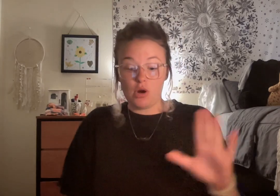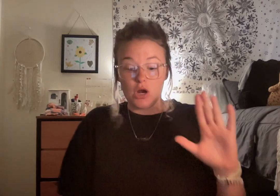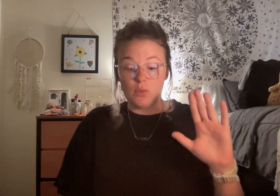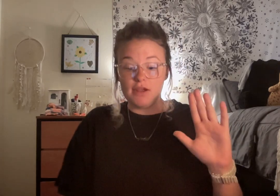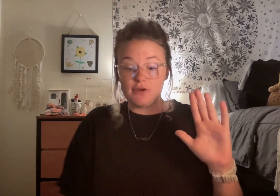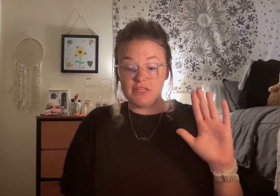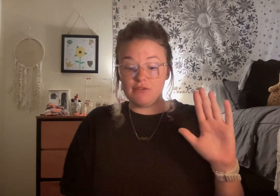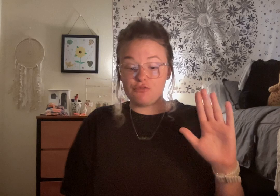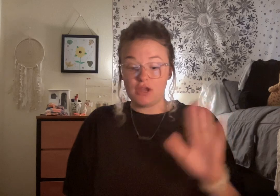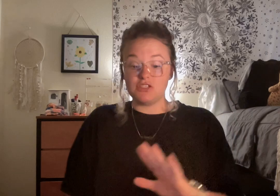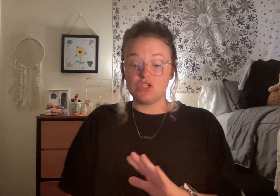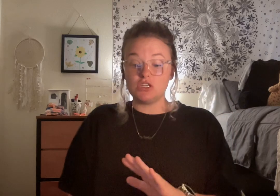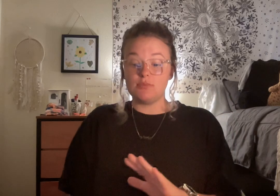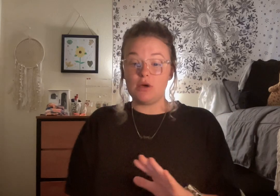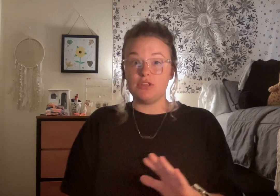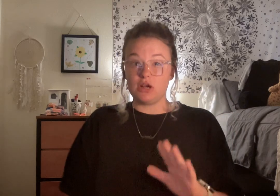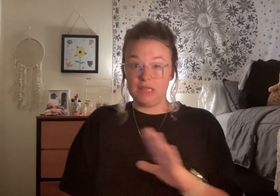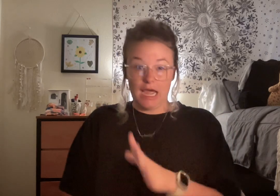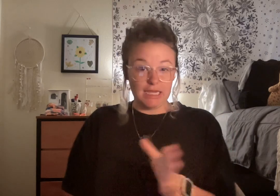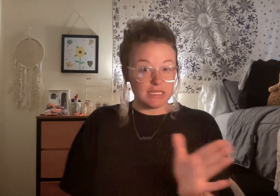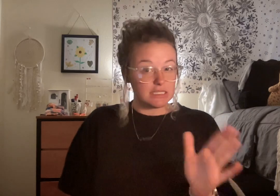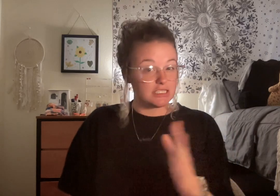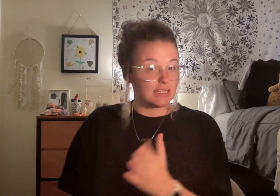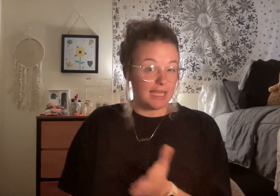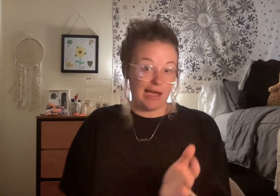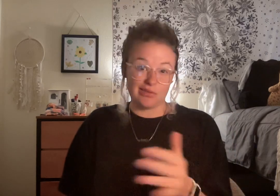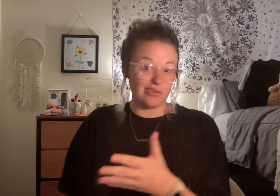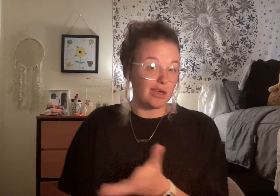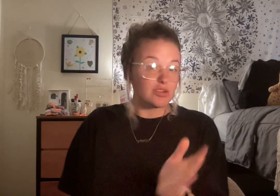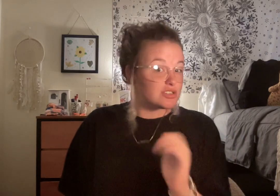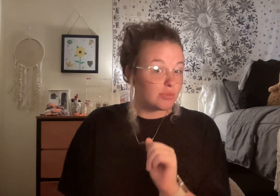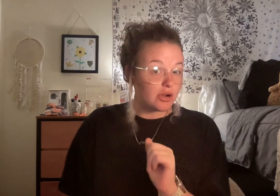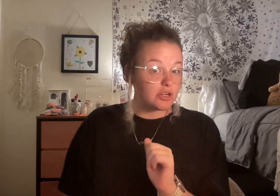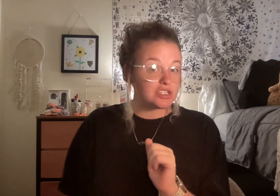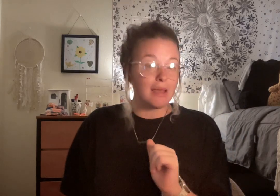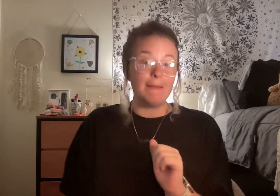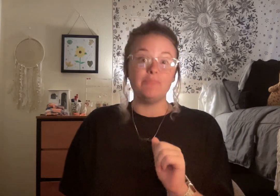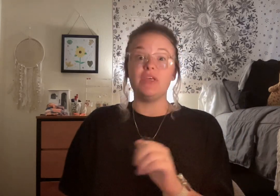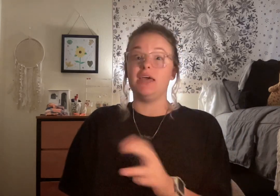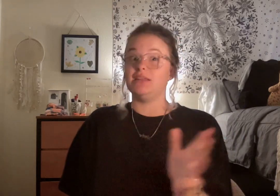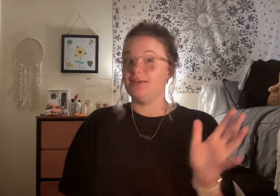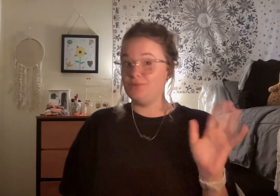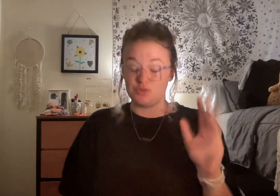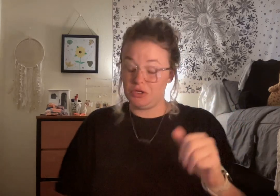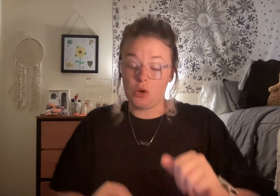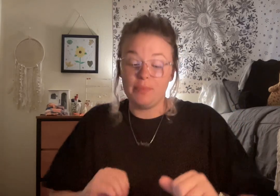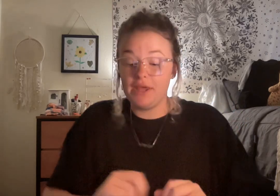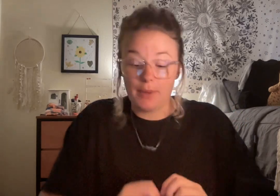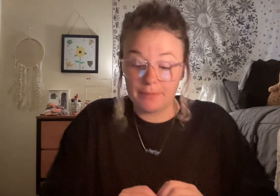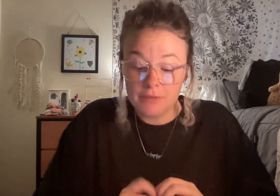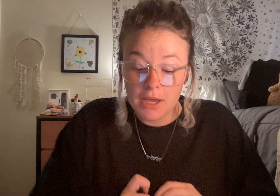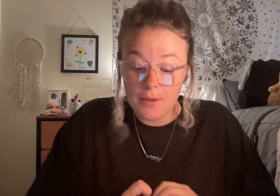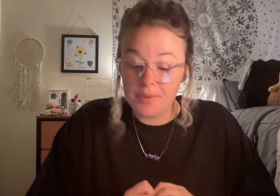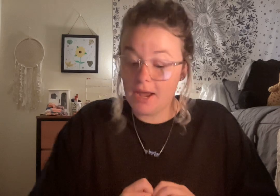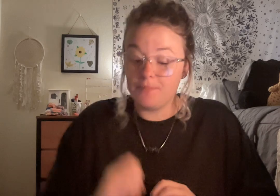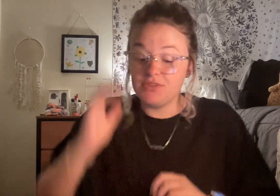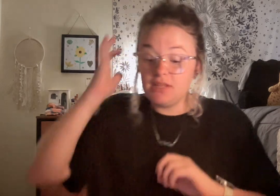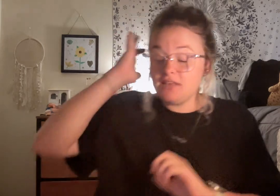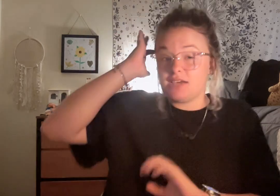part whenever I think France talked about their alliance and like how their languages merged, and it was really cool. Anyway, but yeah, that's kind of